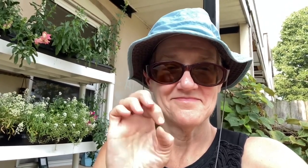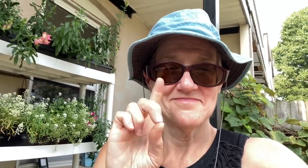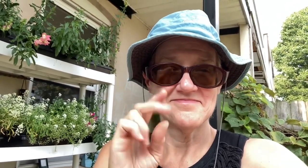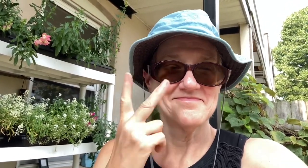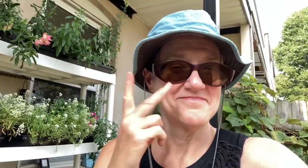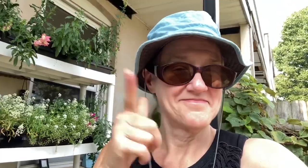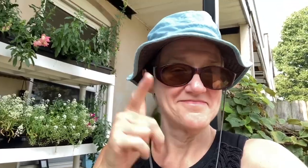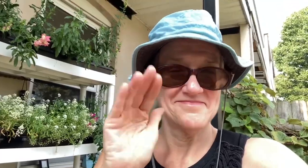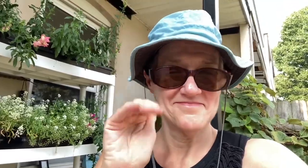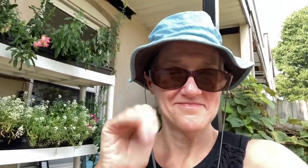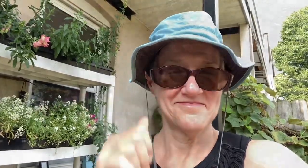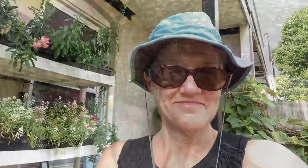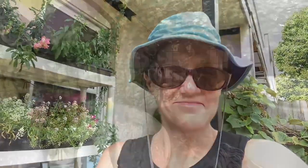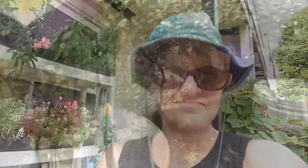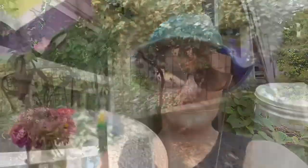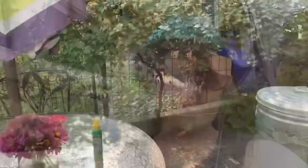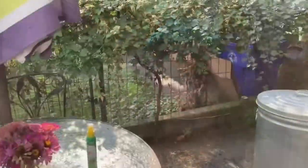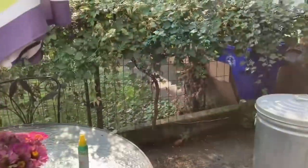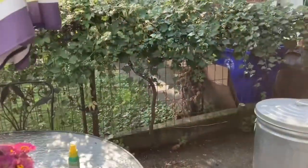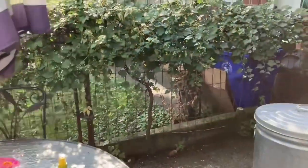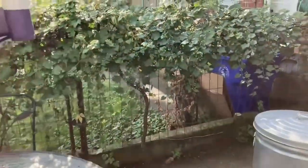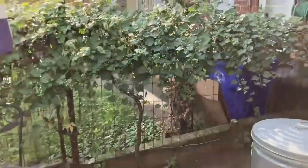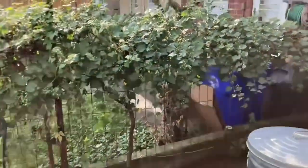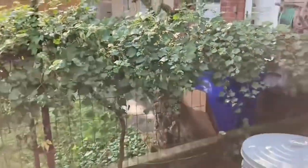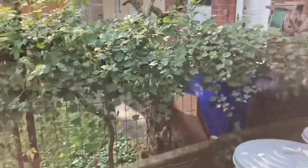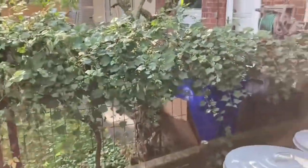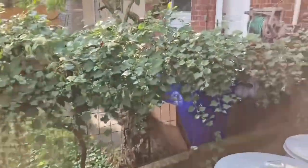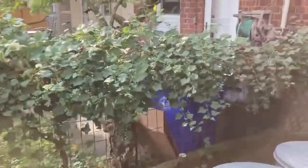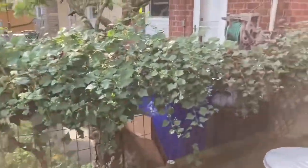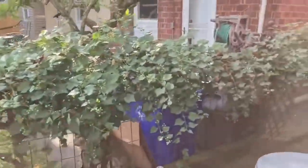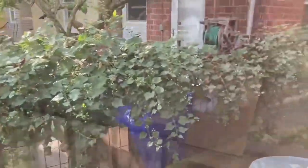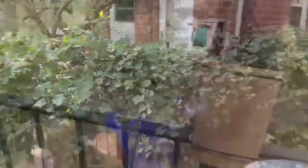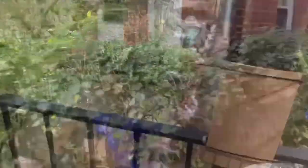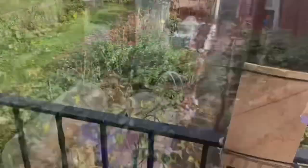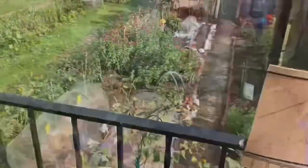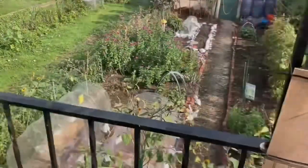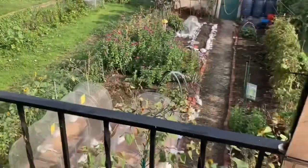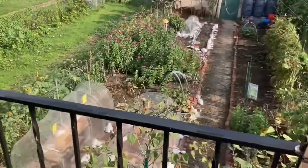Withrow Urban Homestead. See you later. Bye-bye.